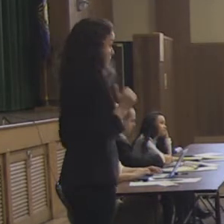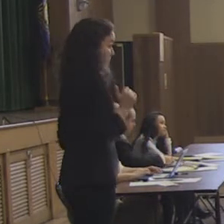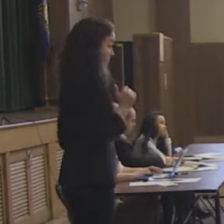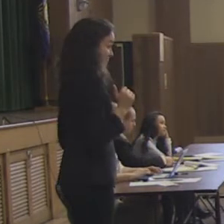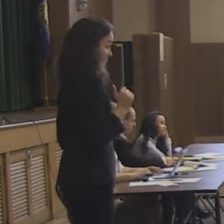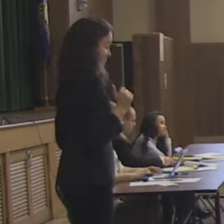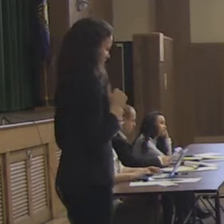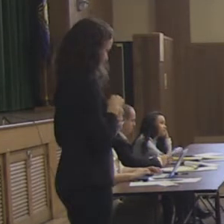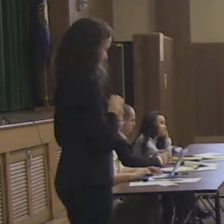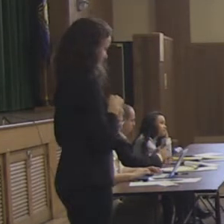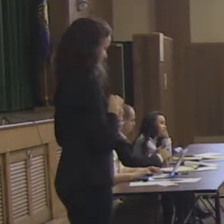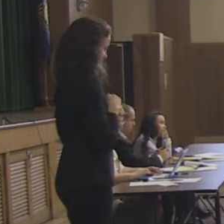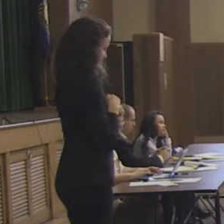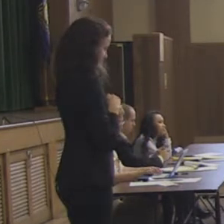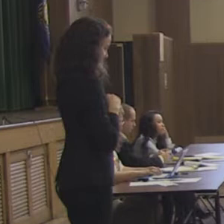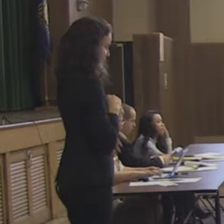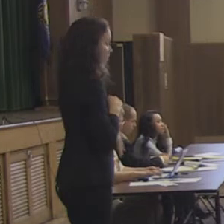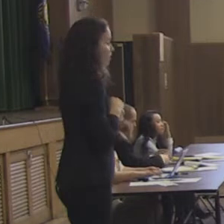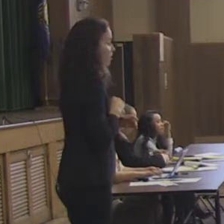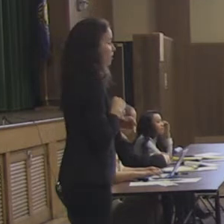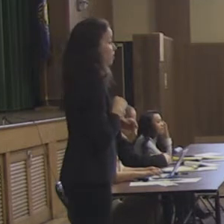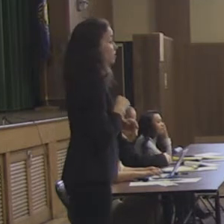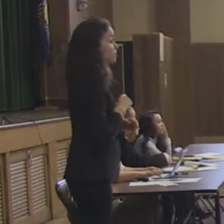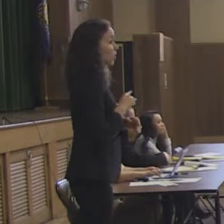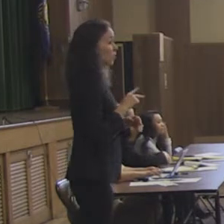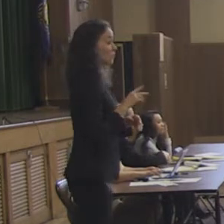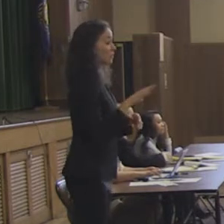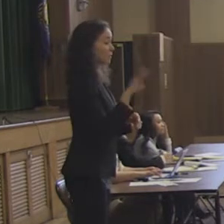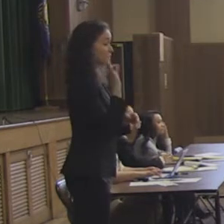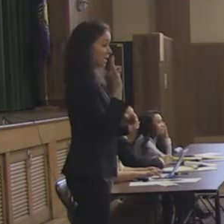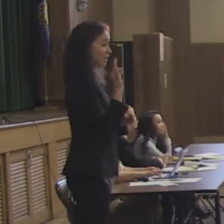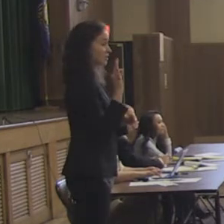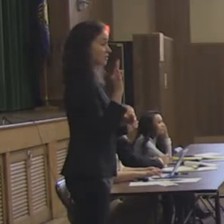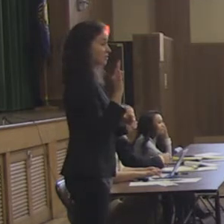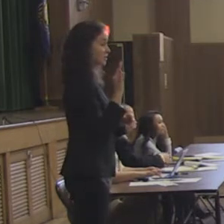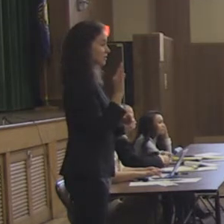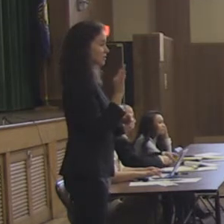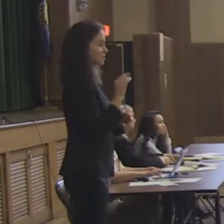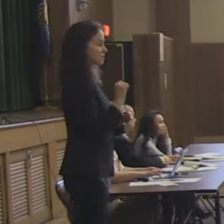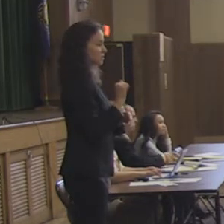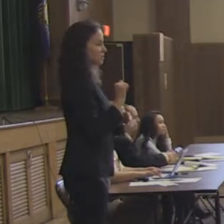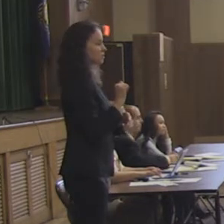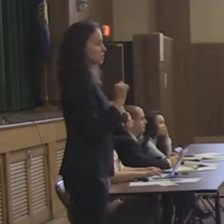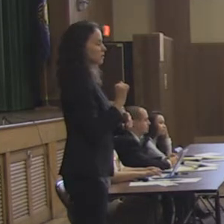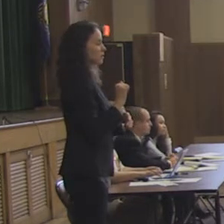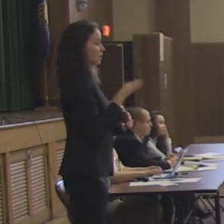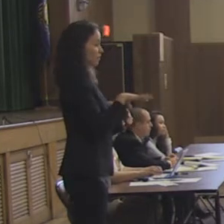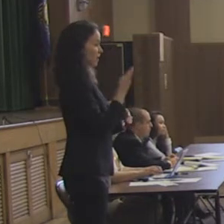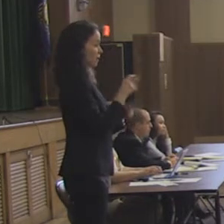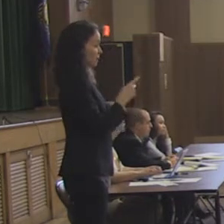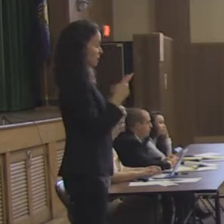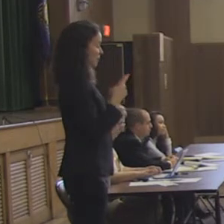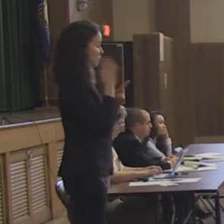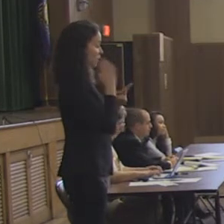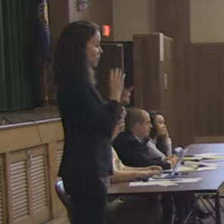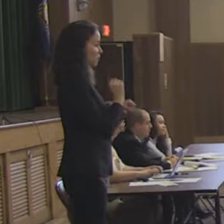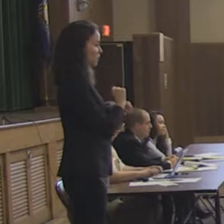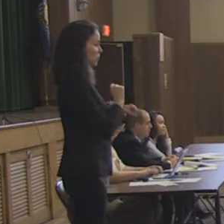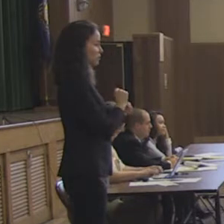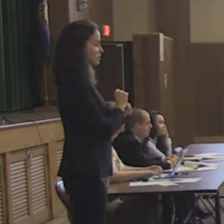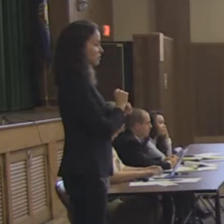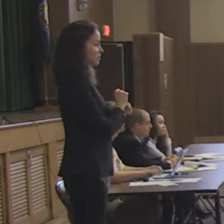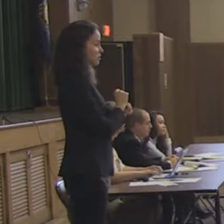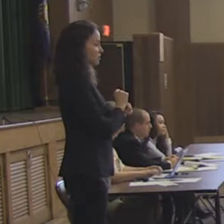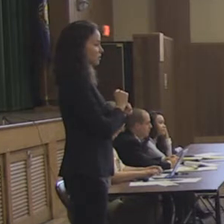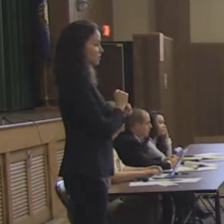So we hadn't even though we found places that eventually worked, they were not the places that